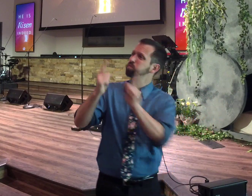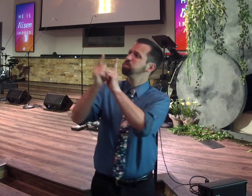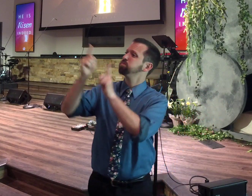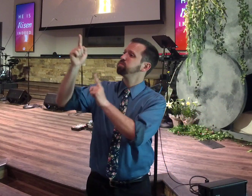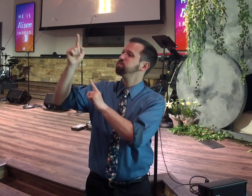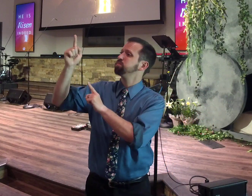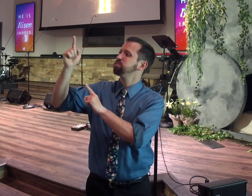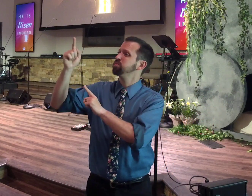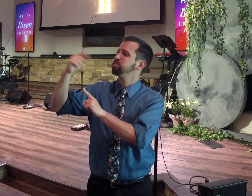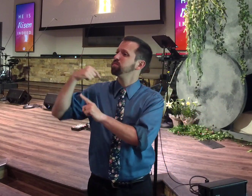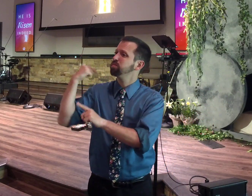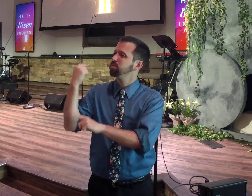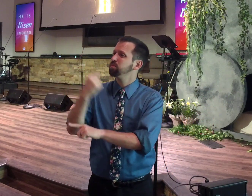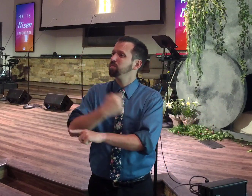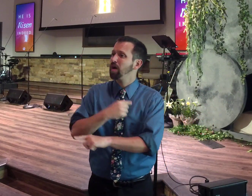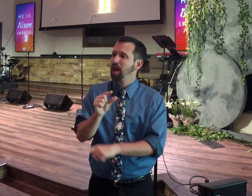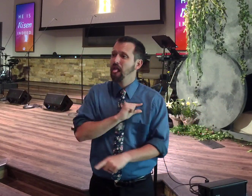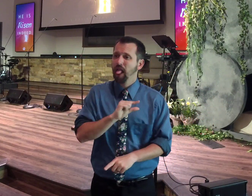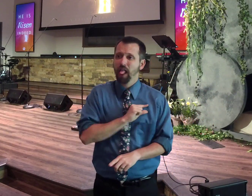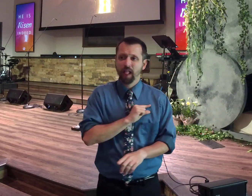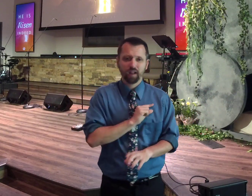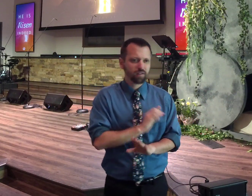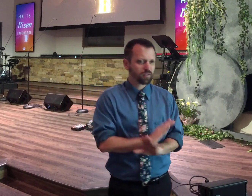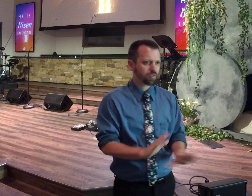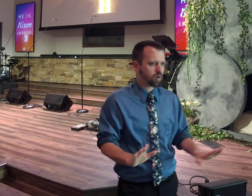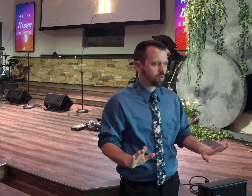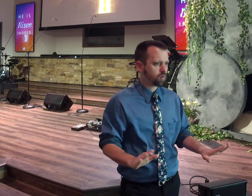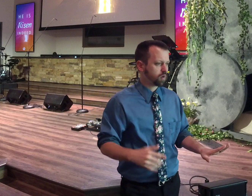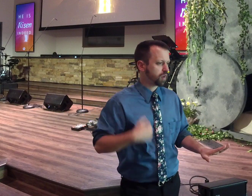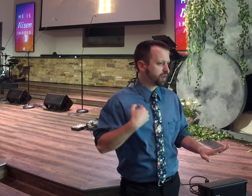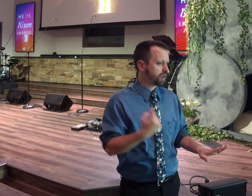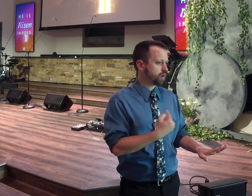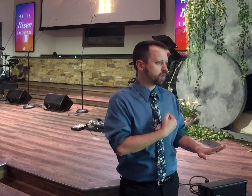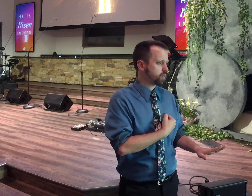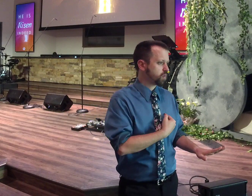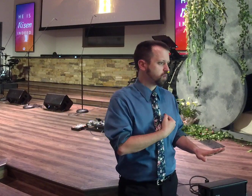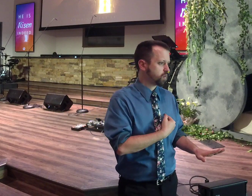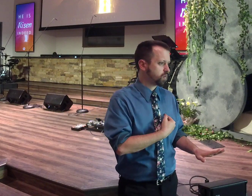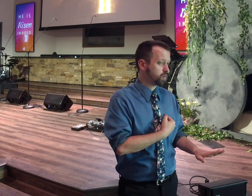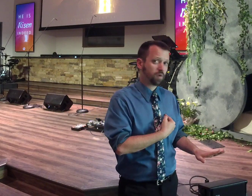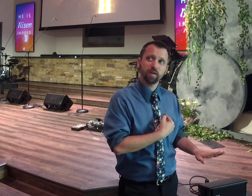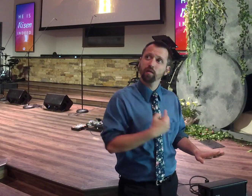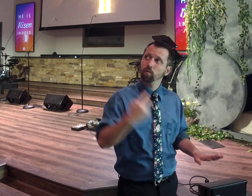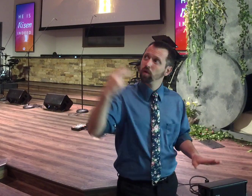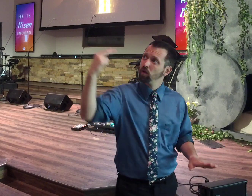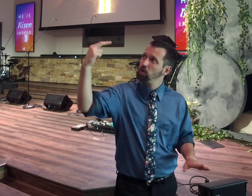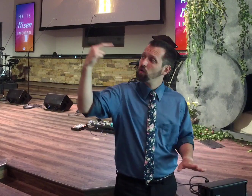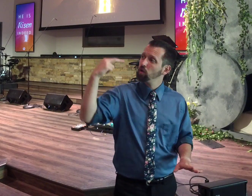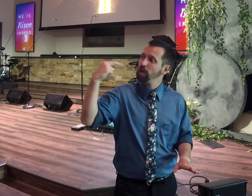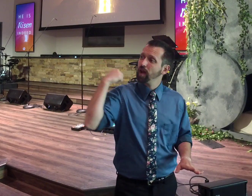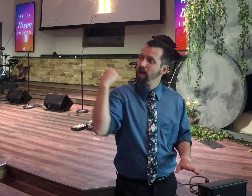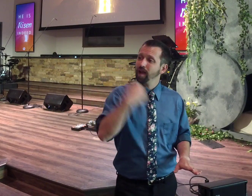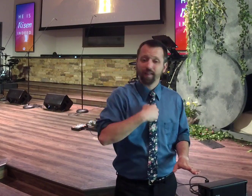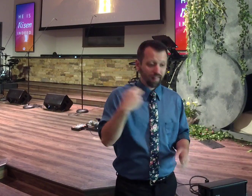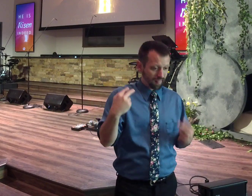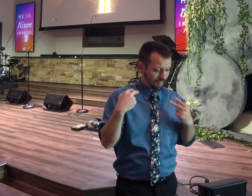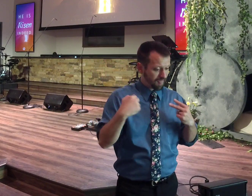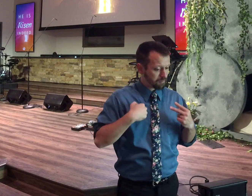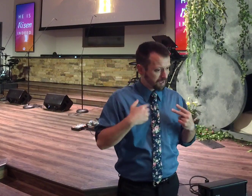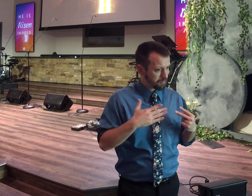we stand before him not guilty, but we stand before him so when he sees us, he doesn't see us in our